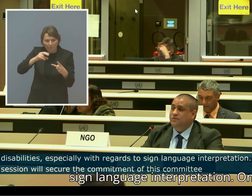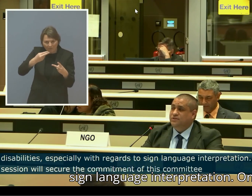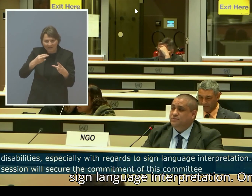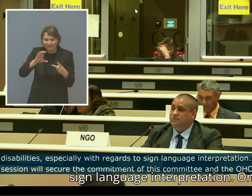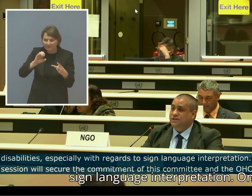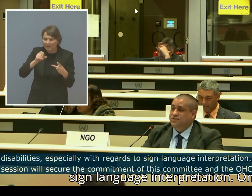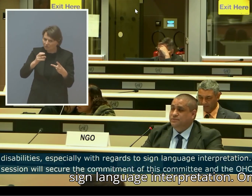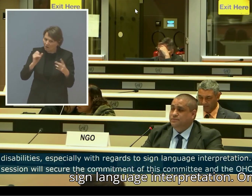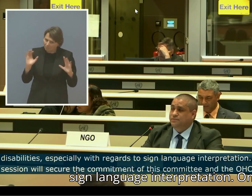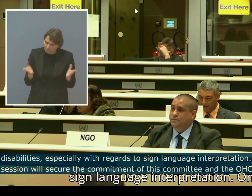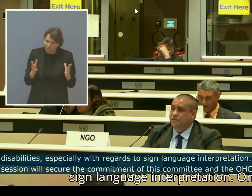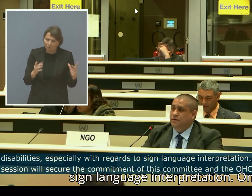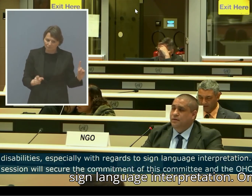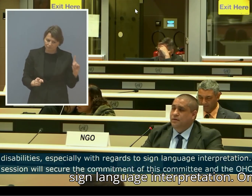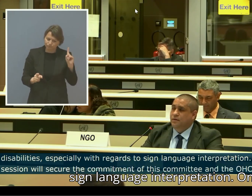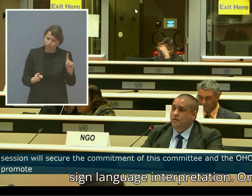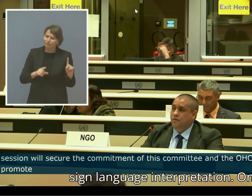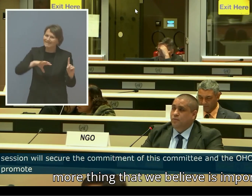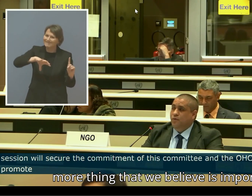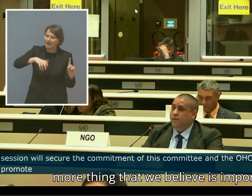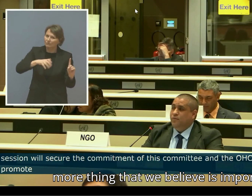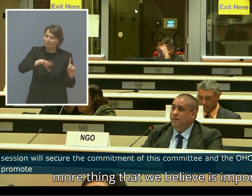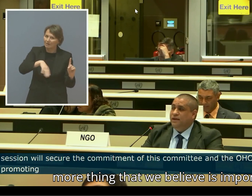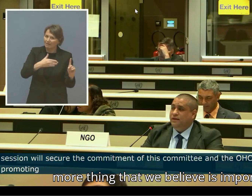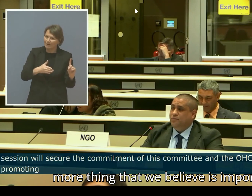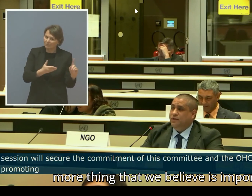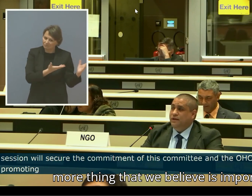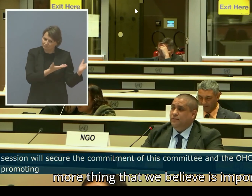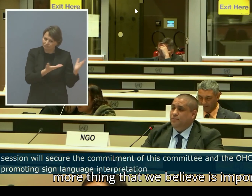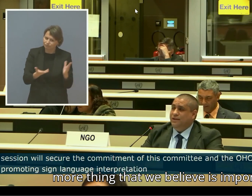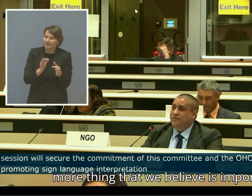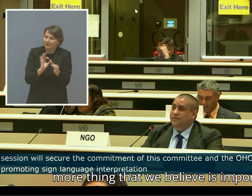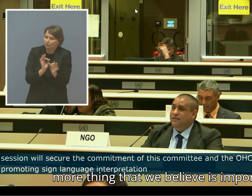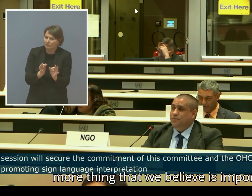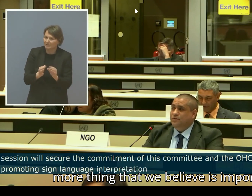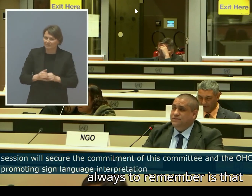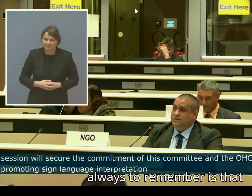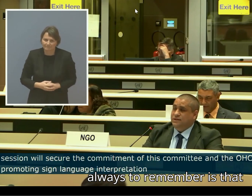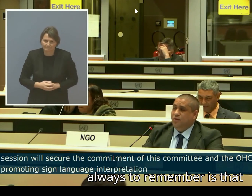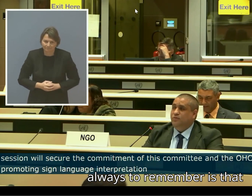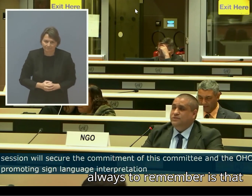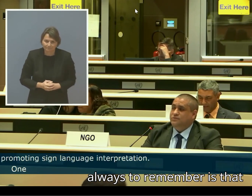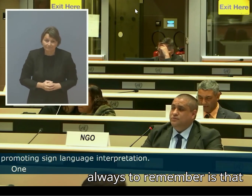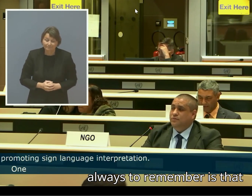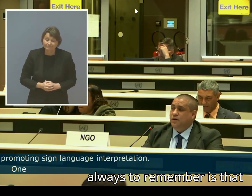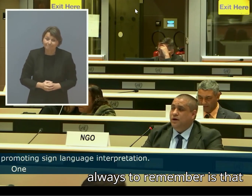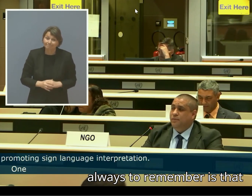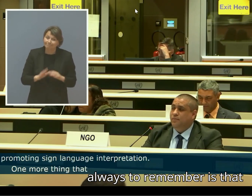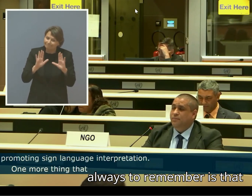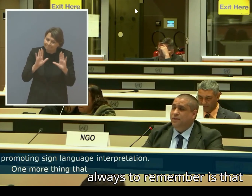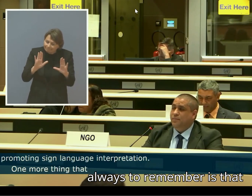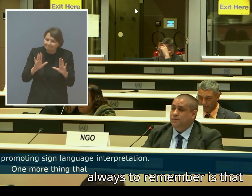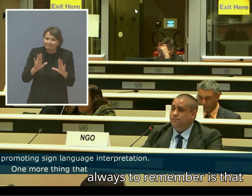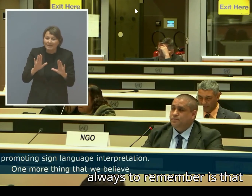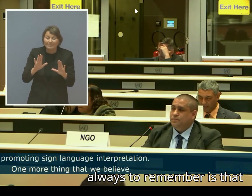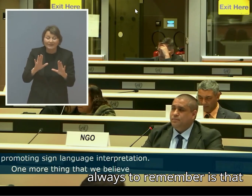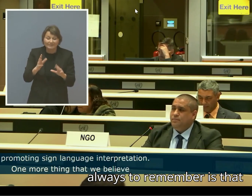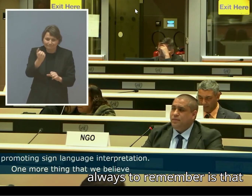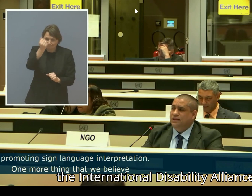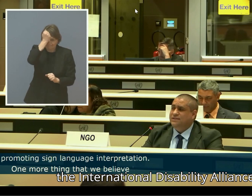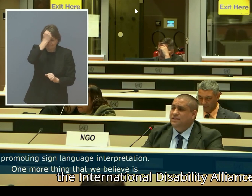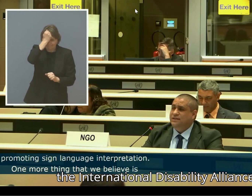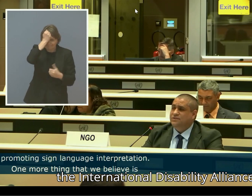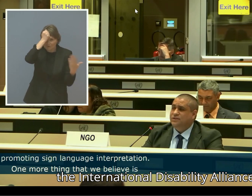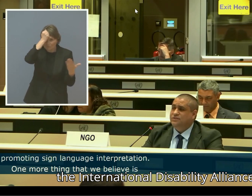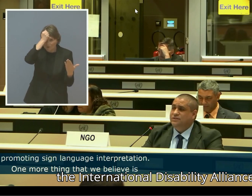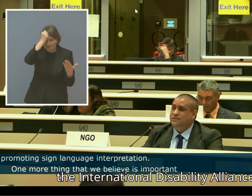language interpretation. One more thing that we believe is important always to remember is